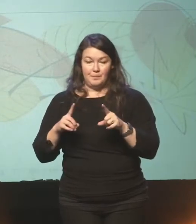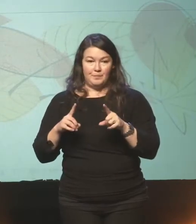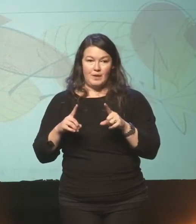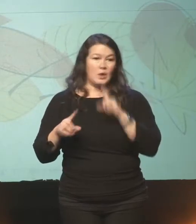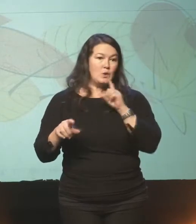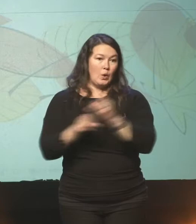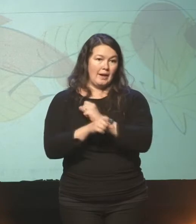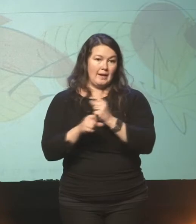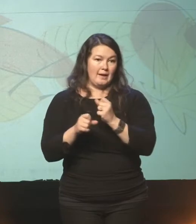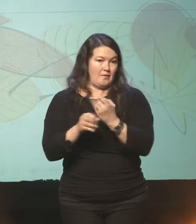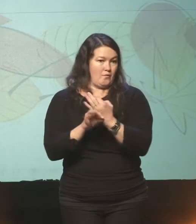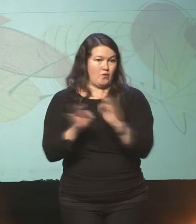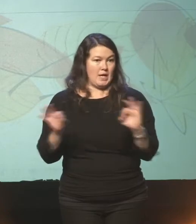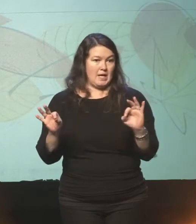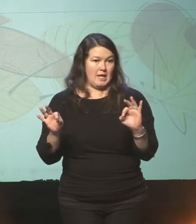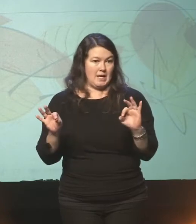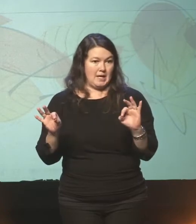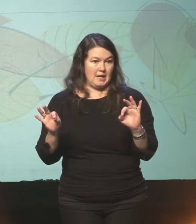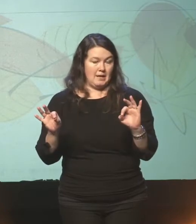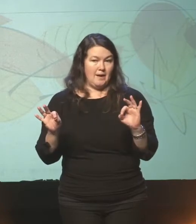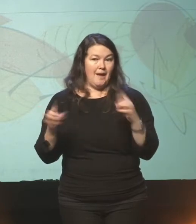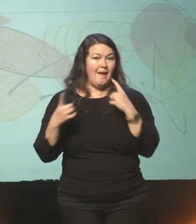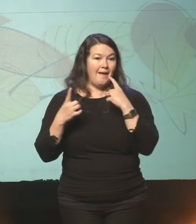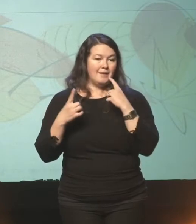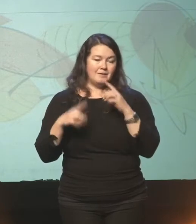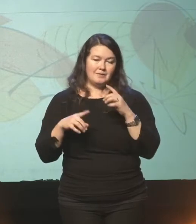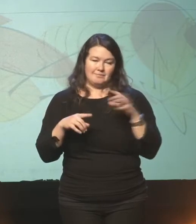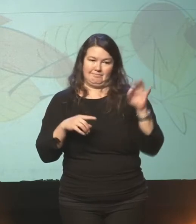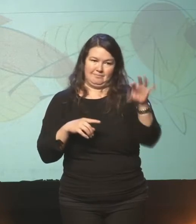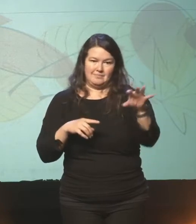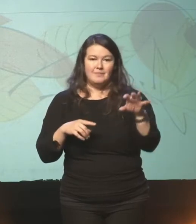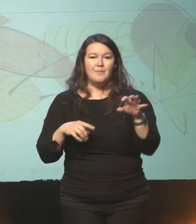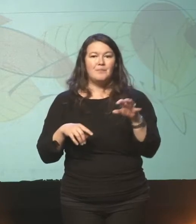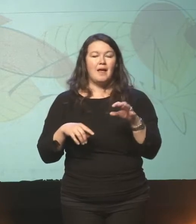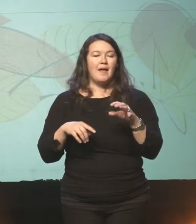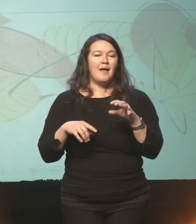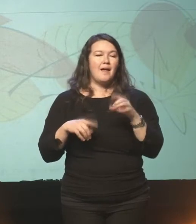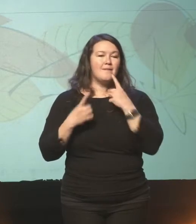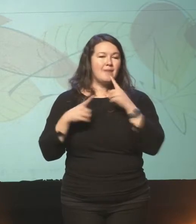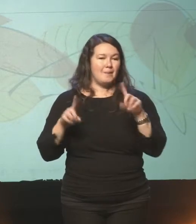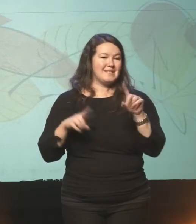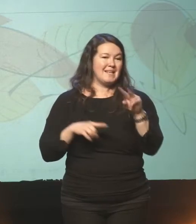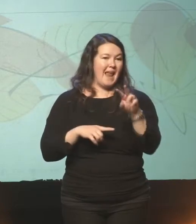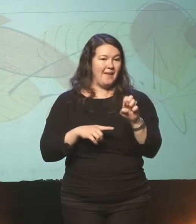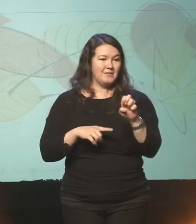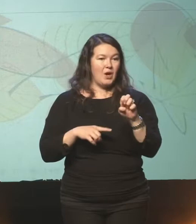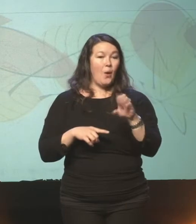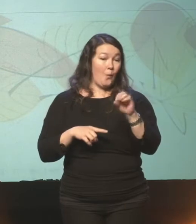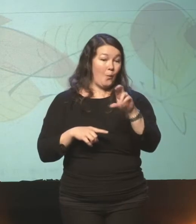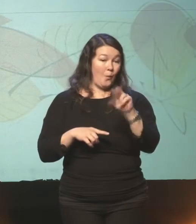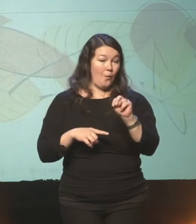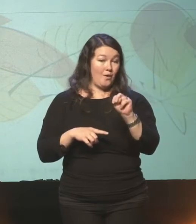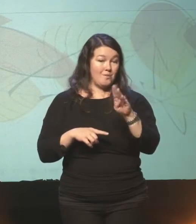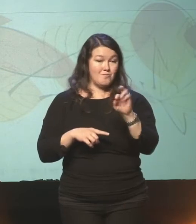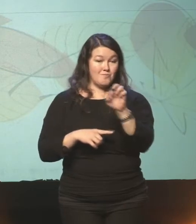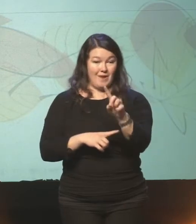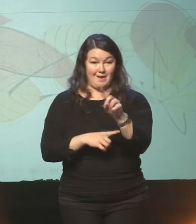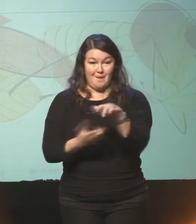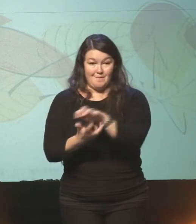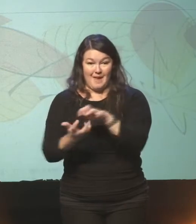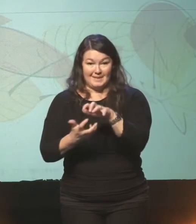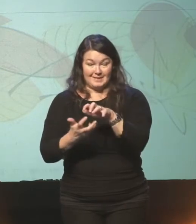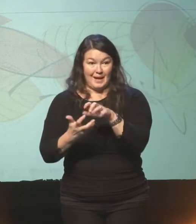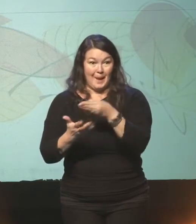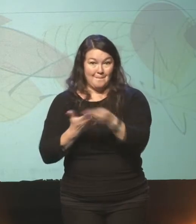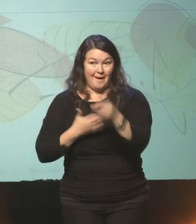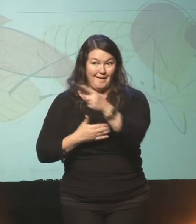totally free of charge. Famous Dave's cornbread mix at Costco. Thank me later, okay? Try all you